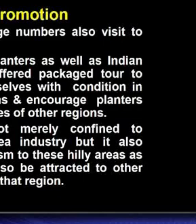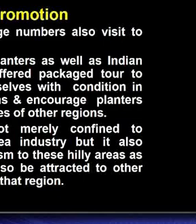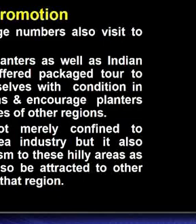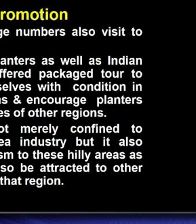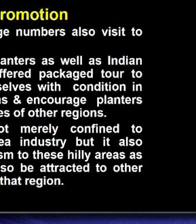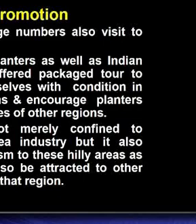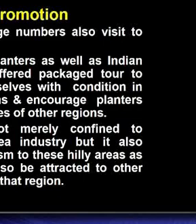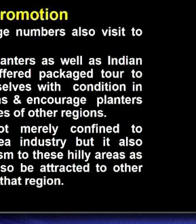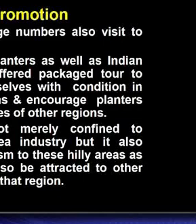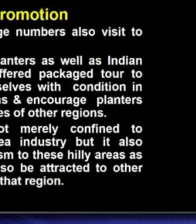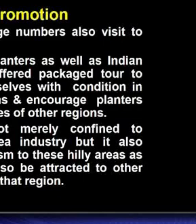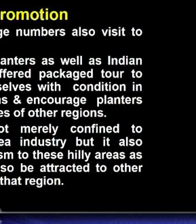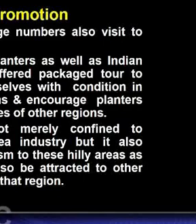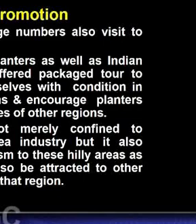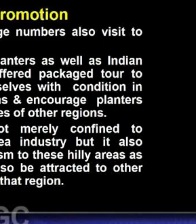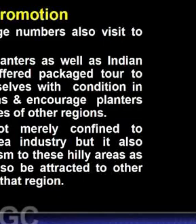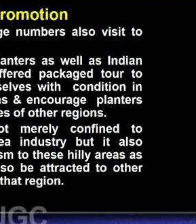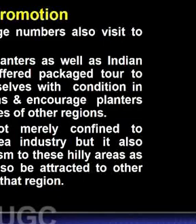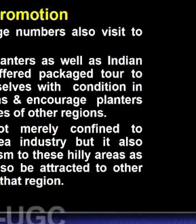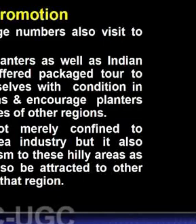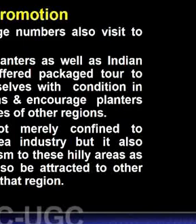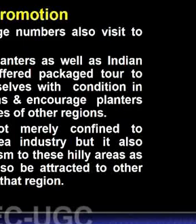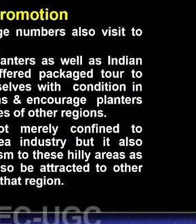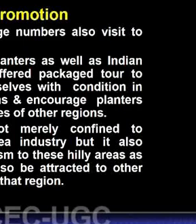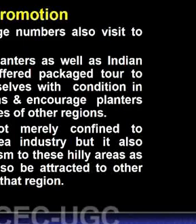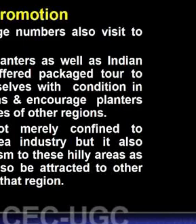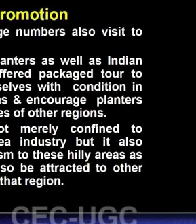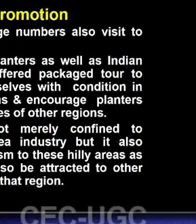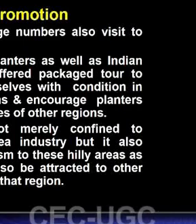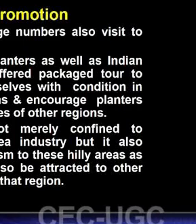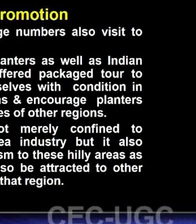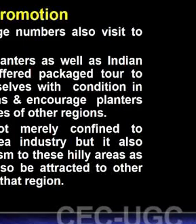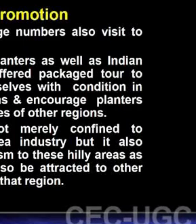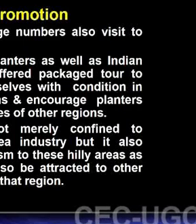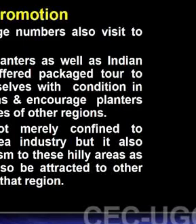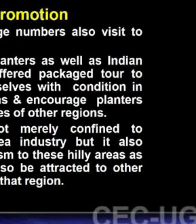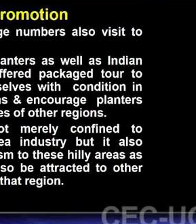tourism to these hilly areas, as the visitors may also be attracted to other